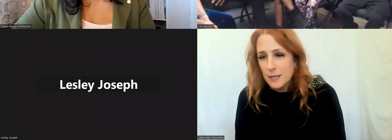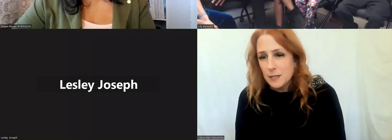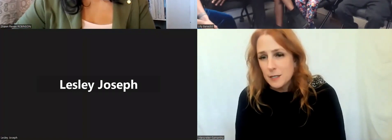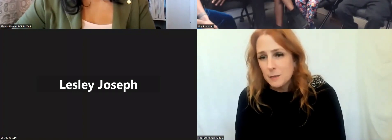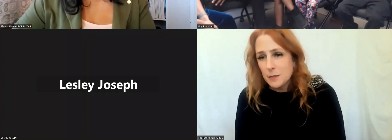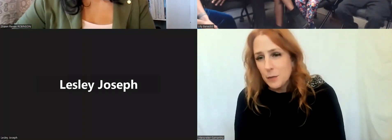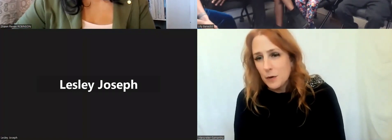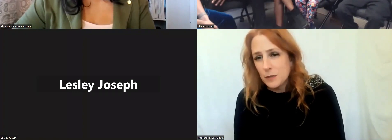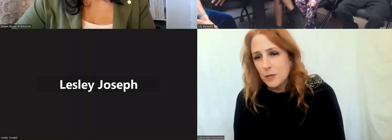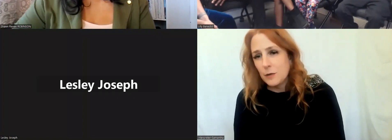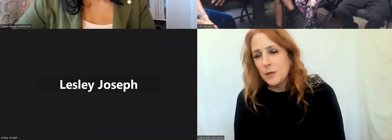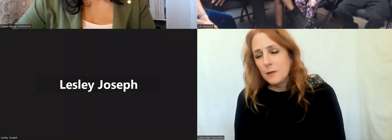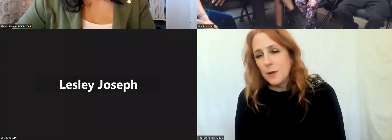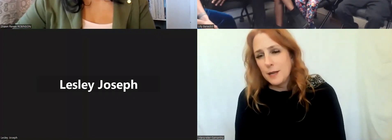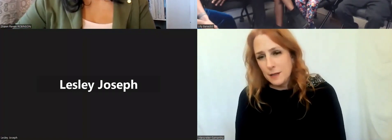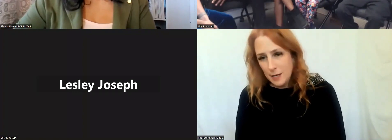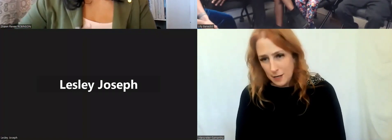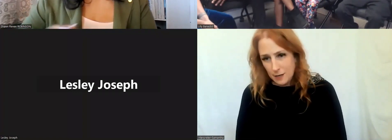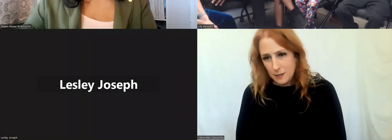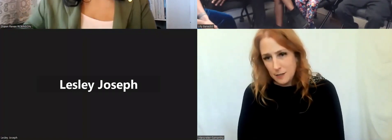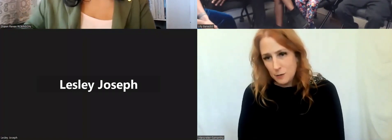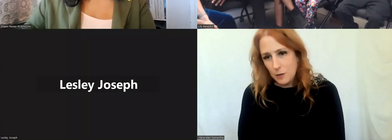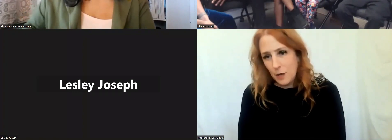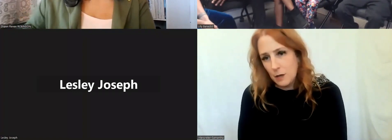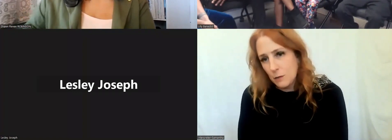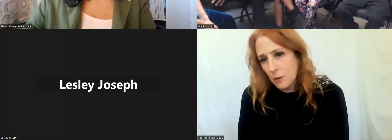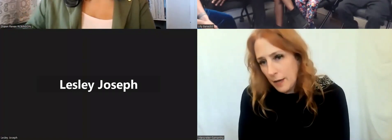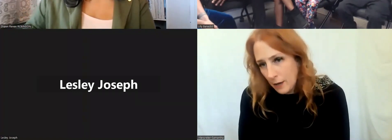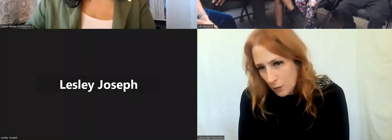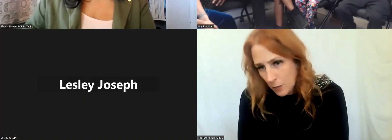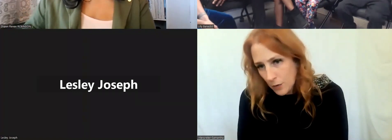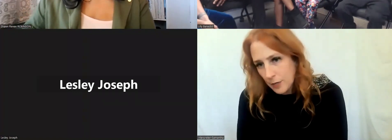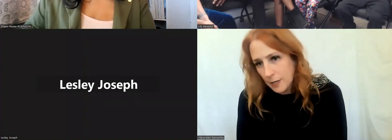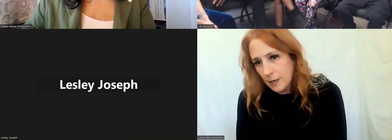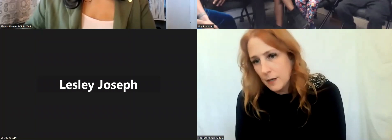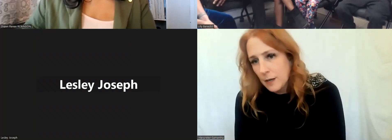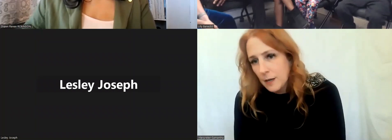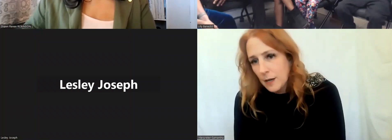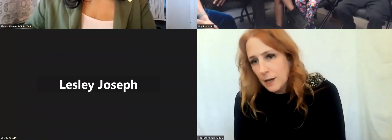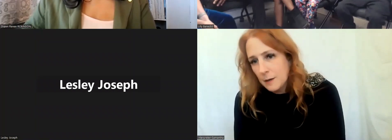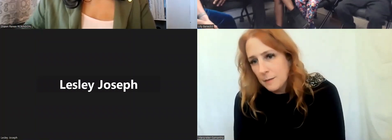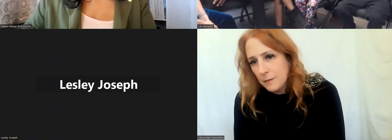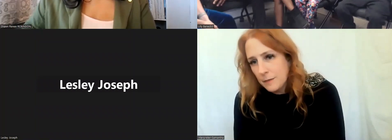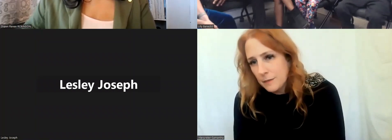we had some support, we needed assistance with homework and